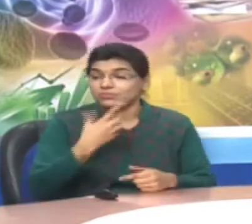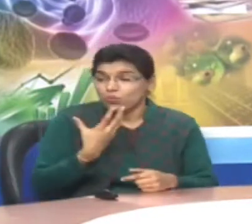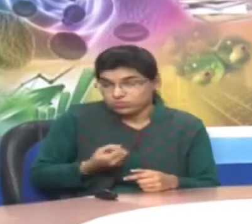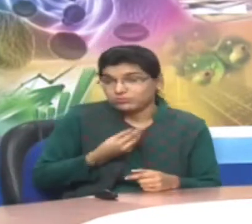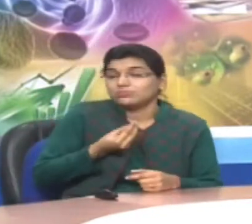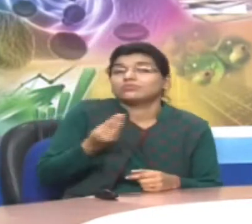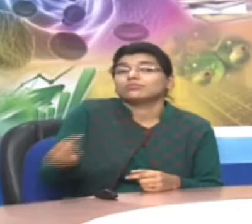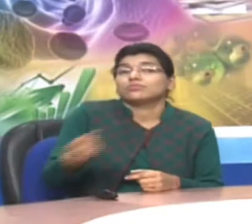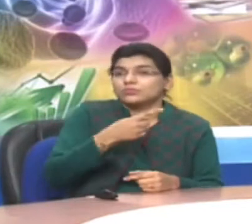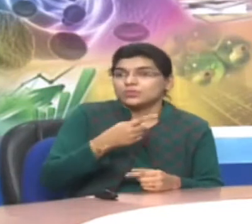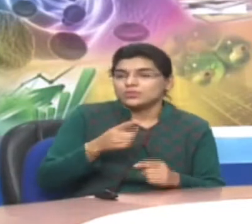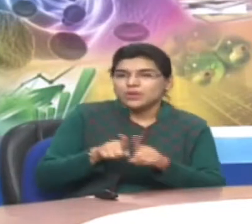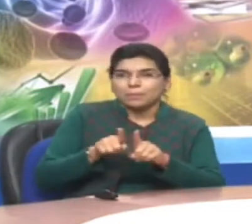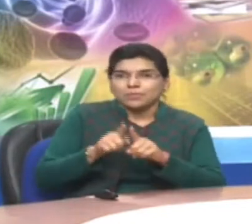pleasant surprise.